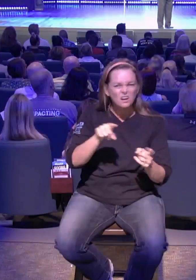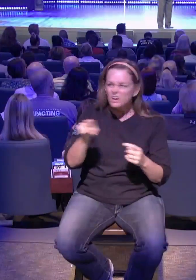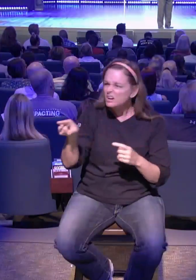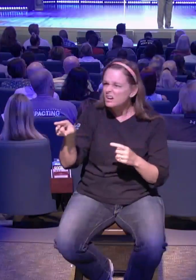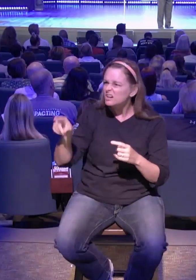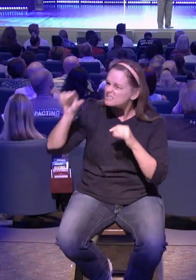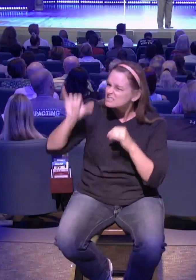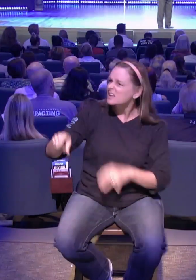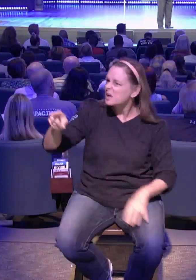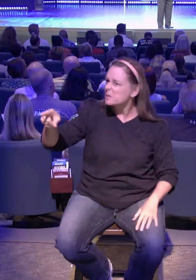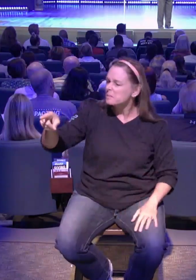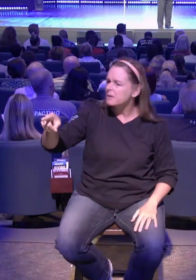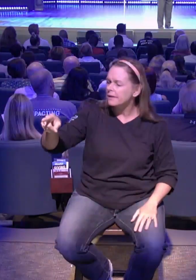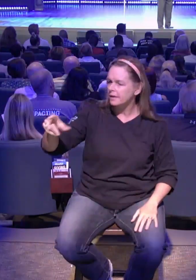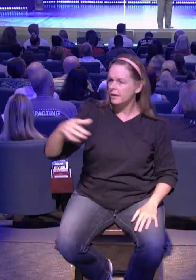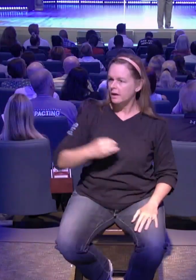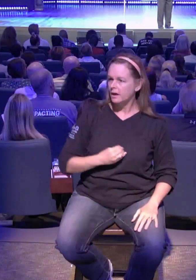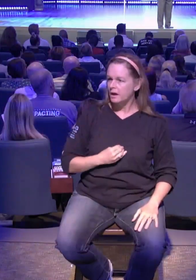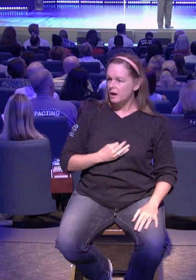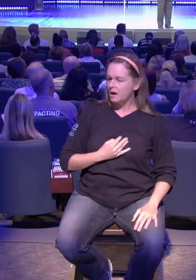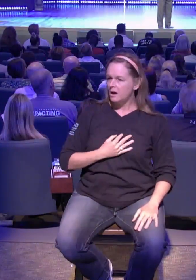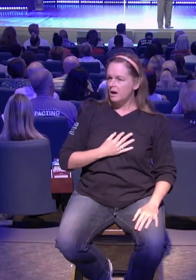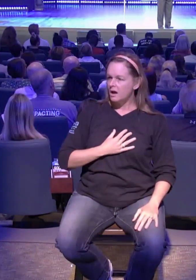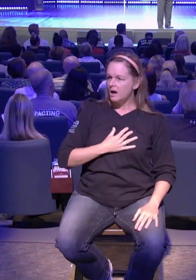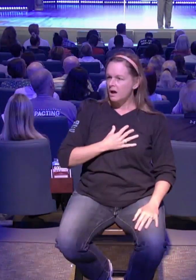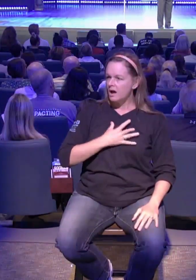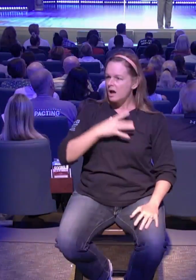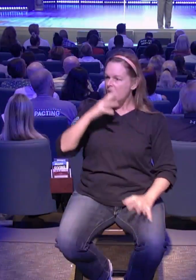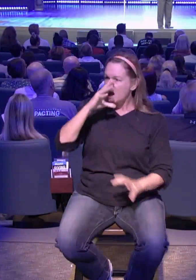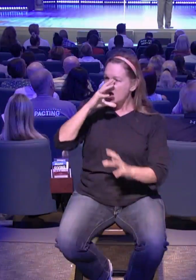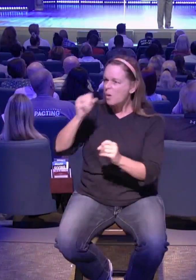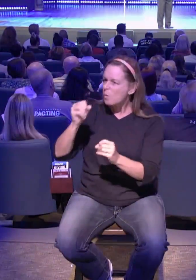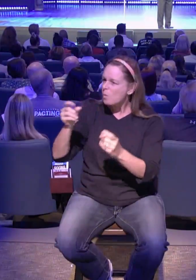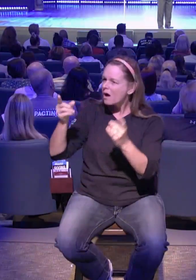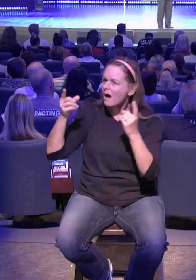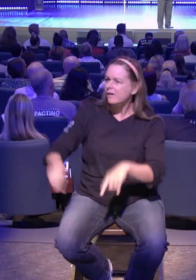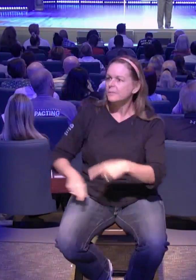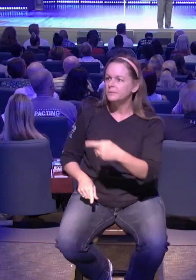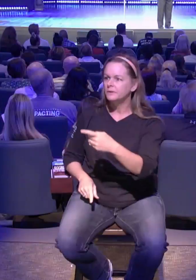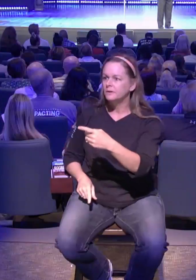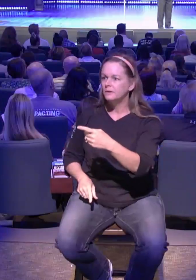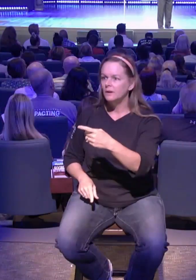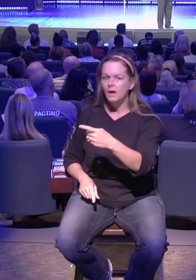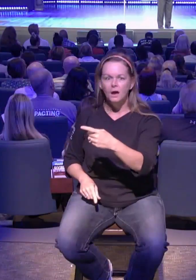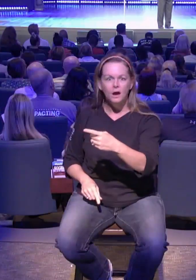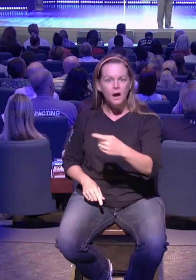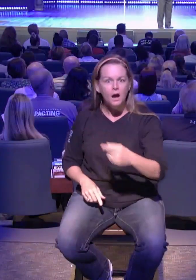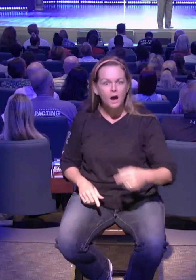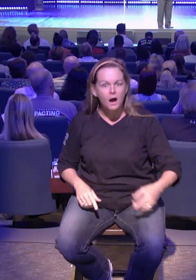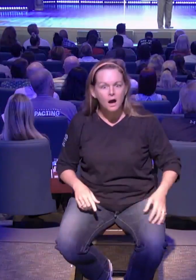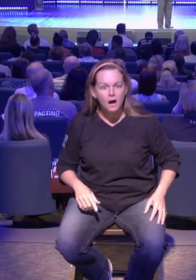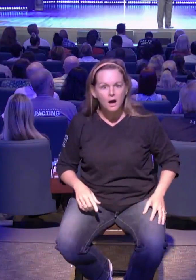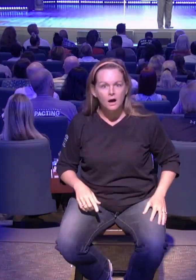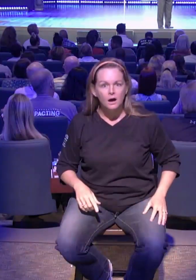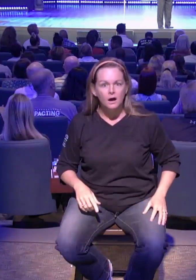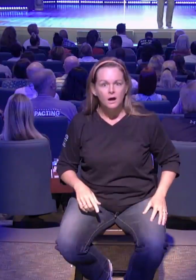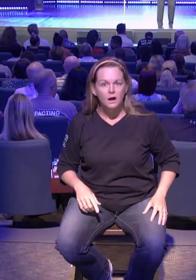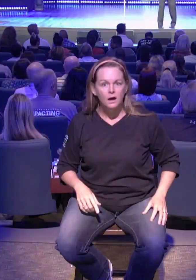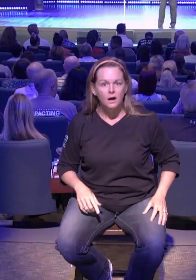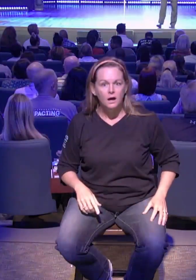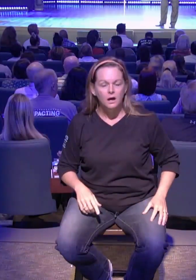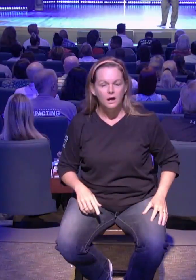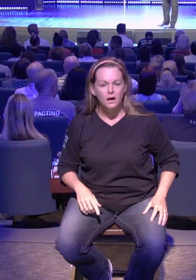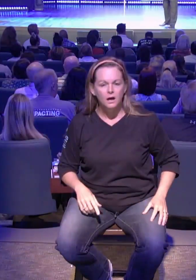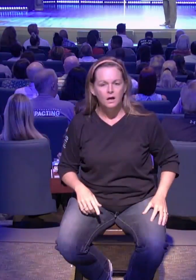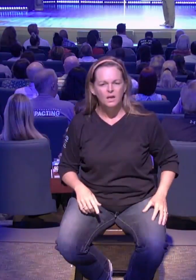Beautiful, and they were filled with wonder and amazement at what had